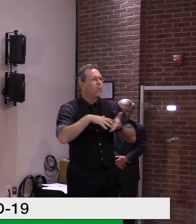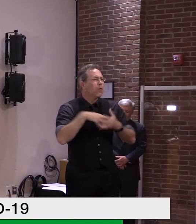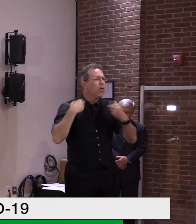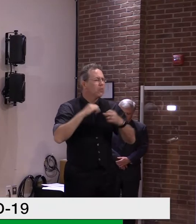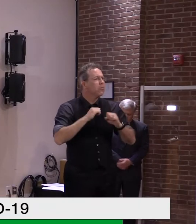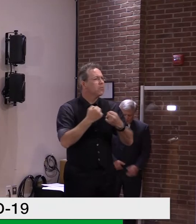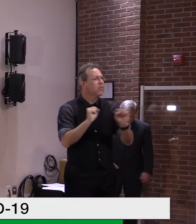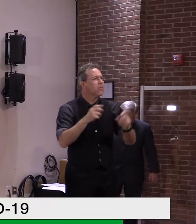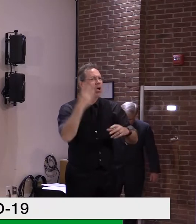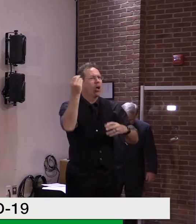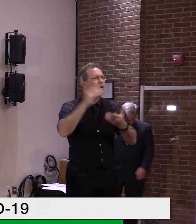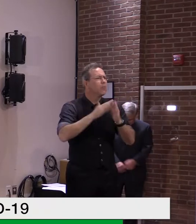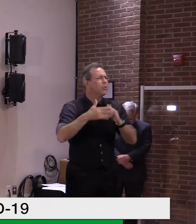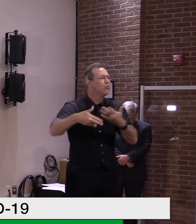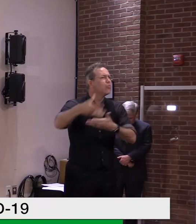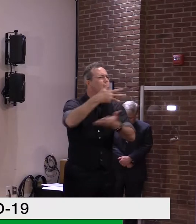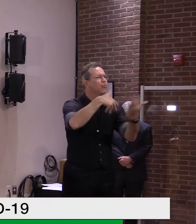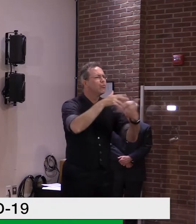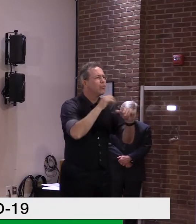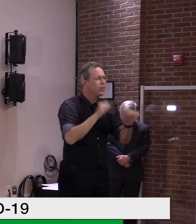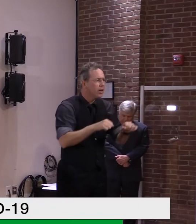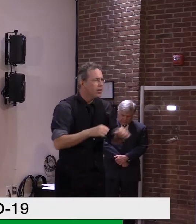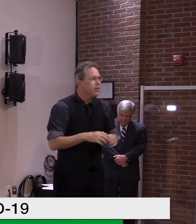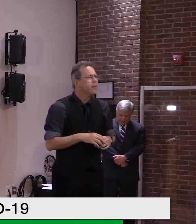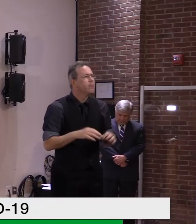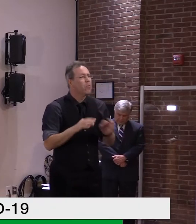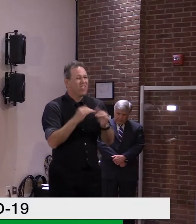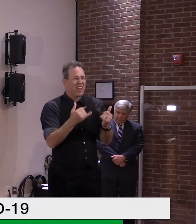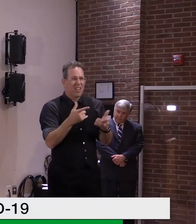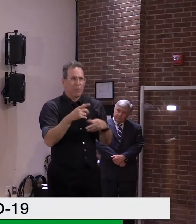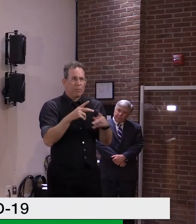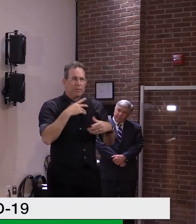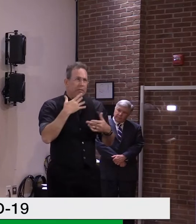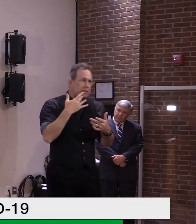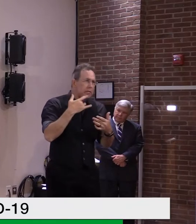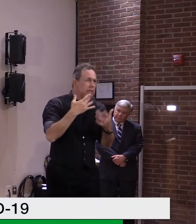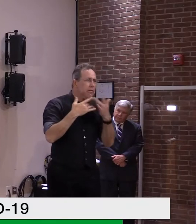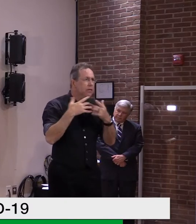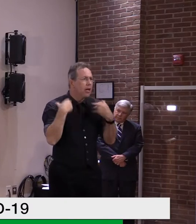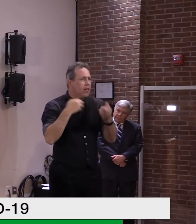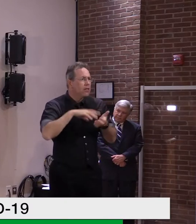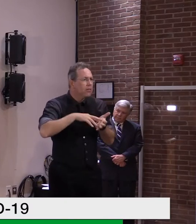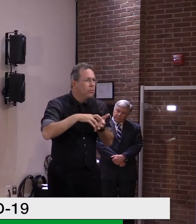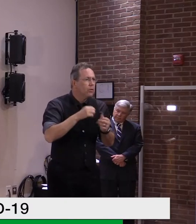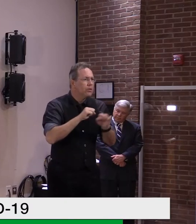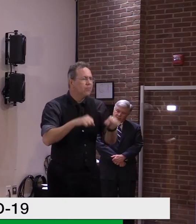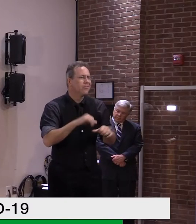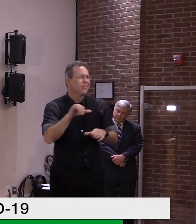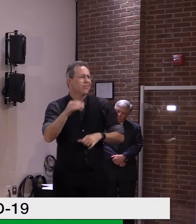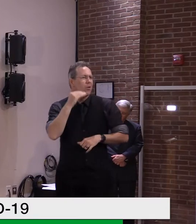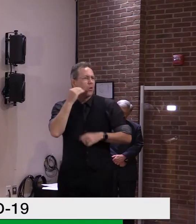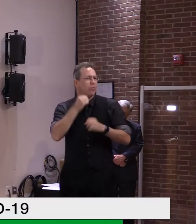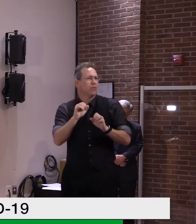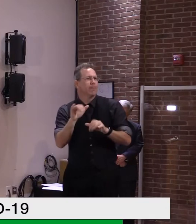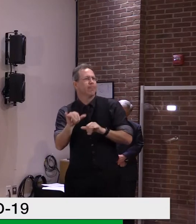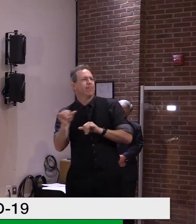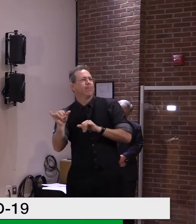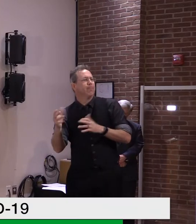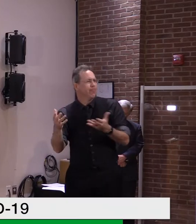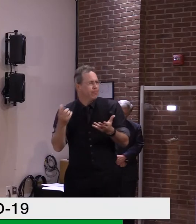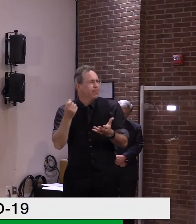and avoiding crowds as they are now. But I don't really have a number to give you on either